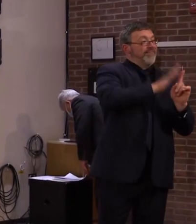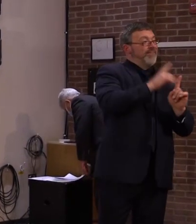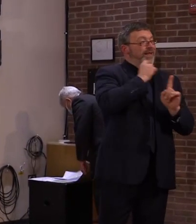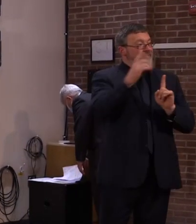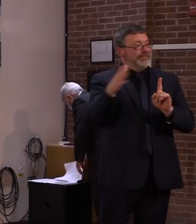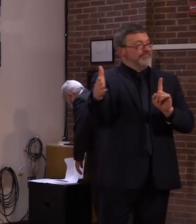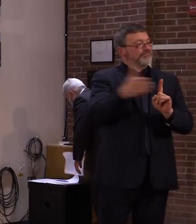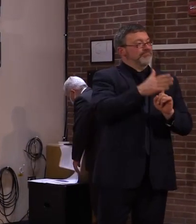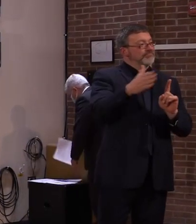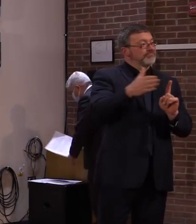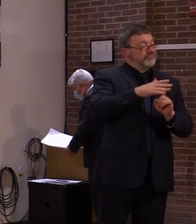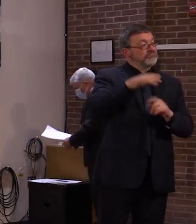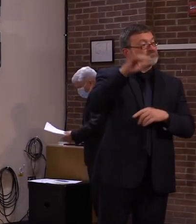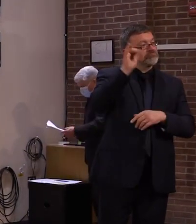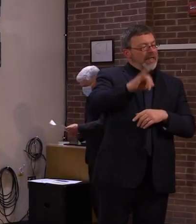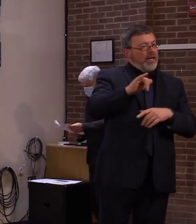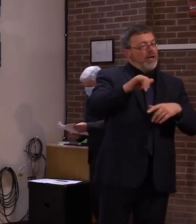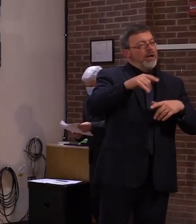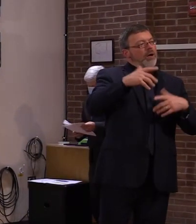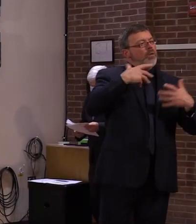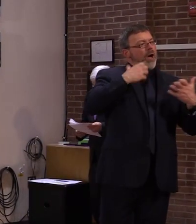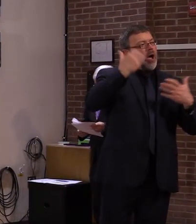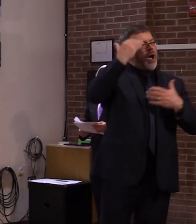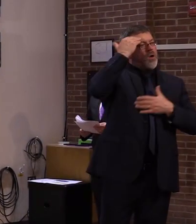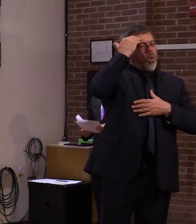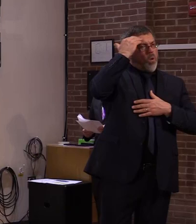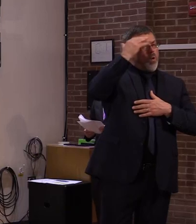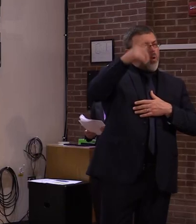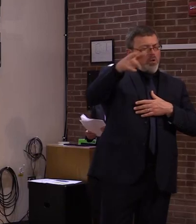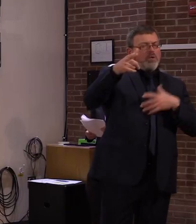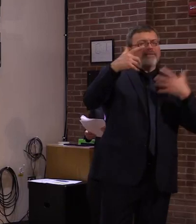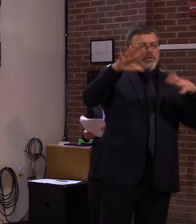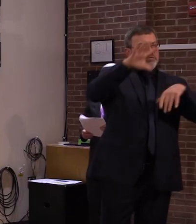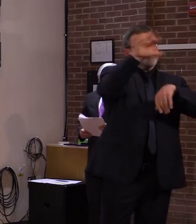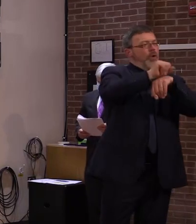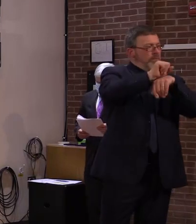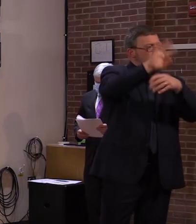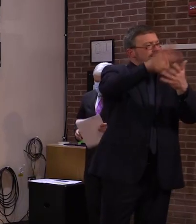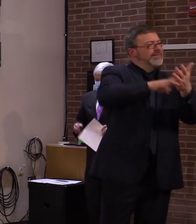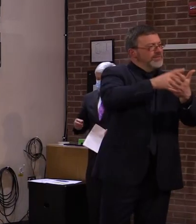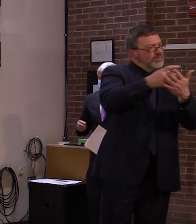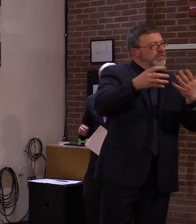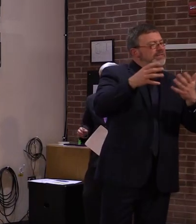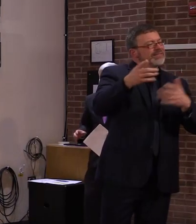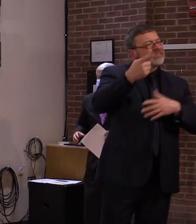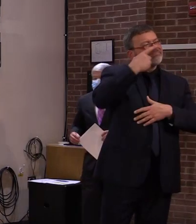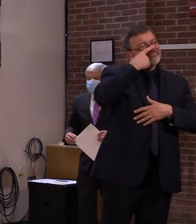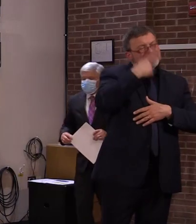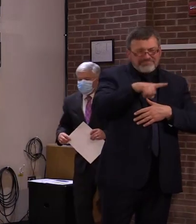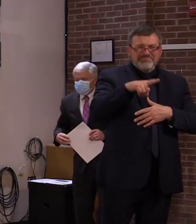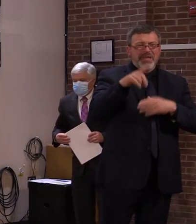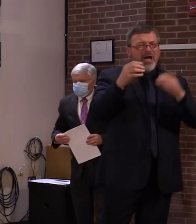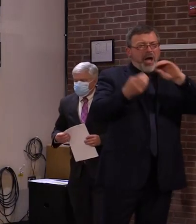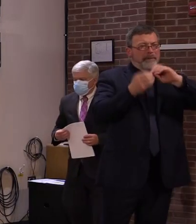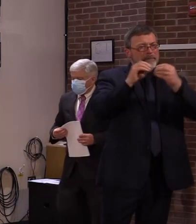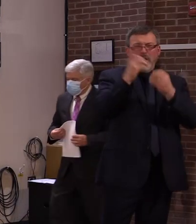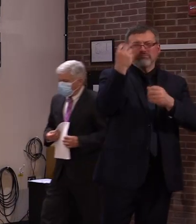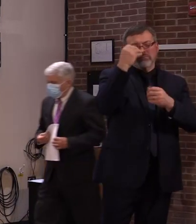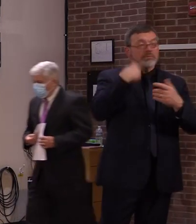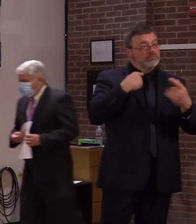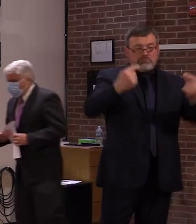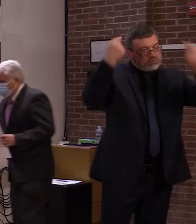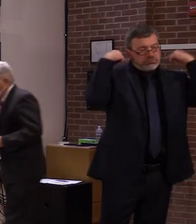already received their first dose or were scheduled to receive one. Could you provide those numbers again? And do you know if that is